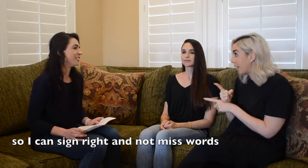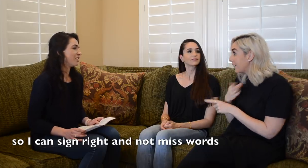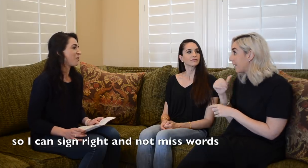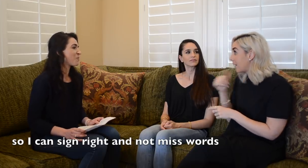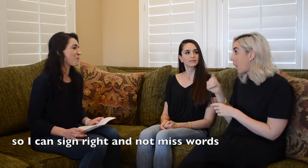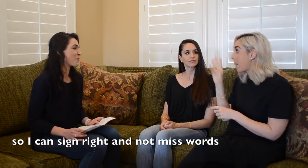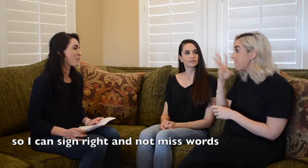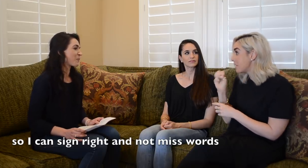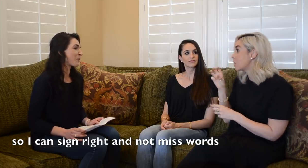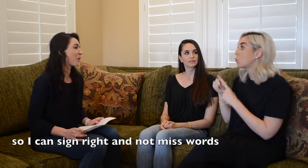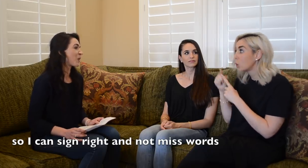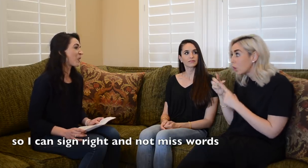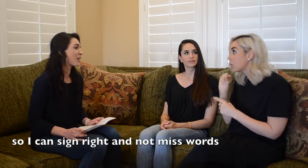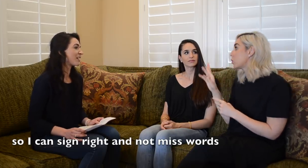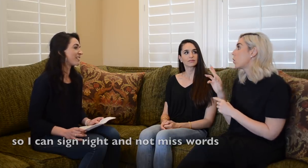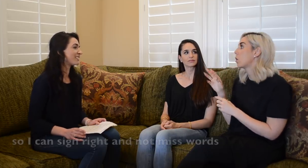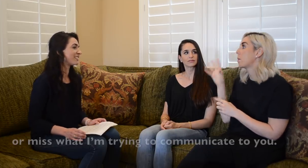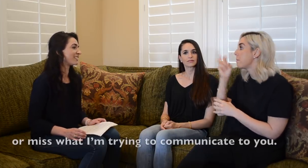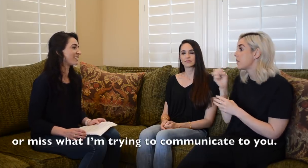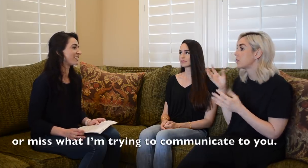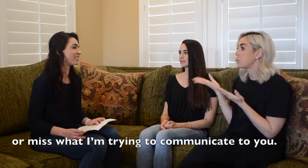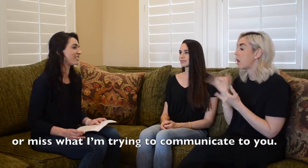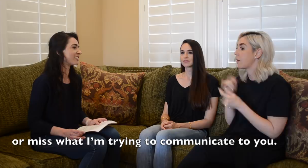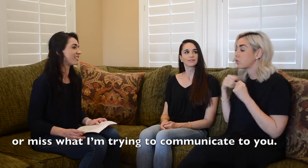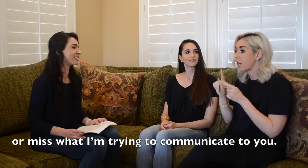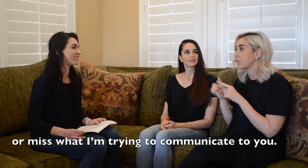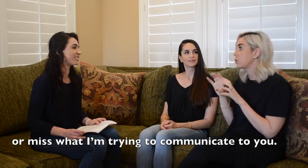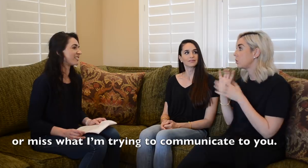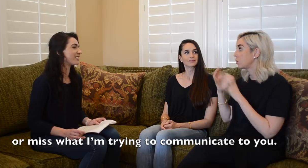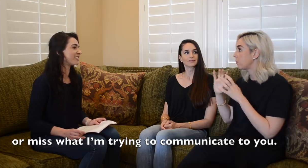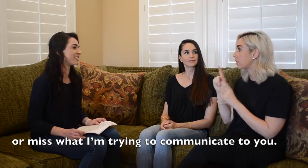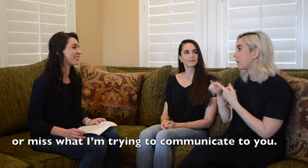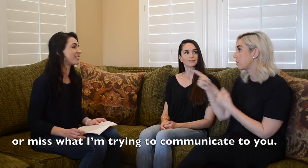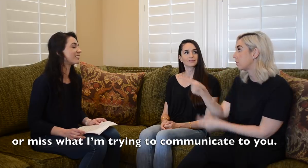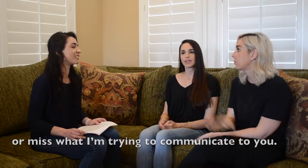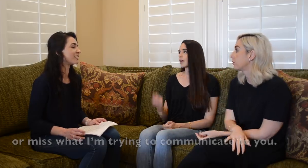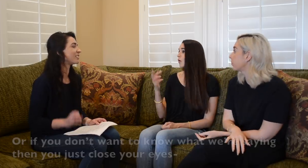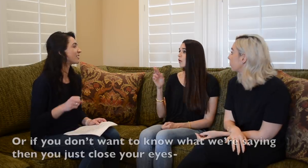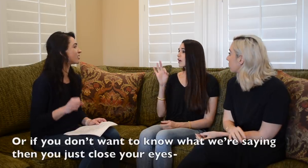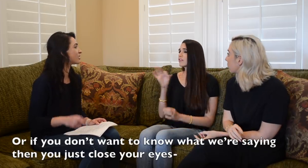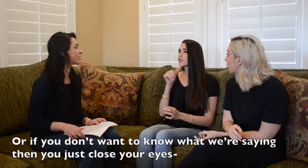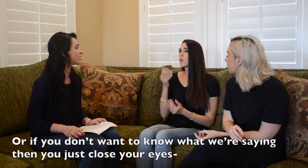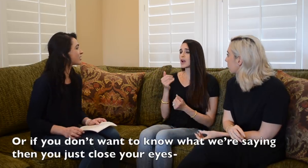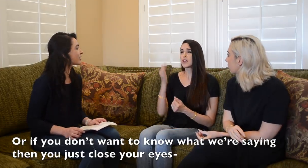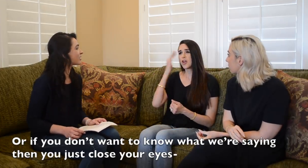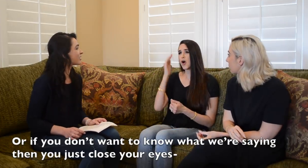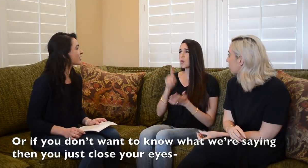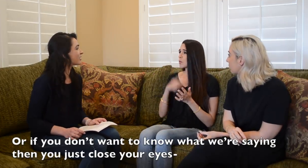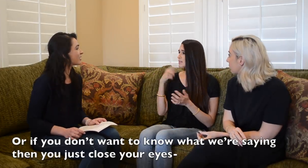right and not miss words or miss what I'm trying to communicate to you. Or if you don't want to know what we're